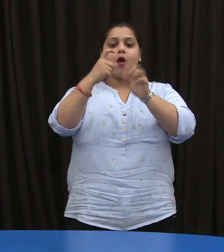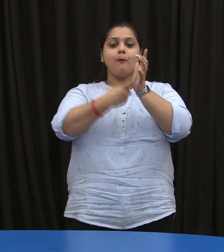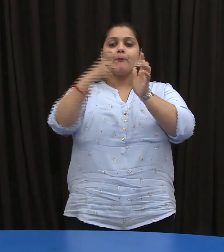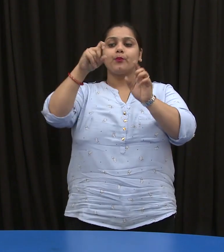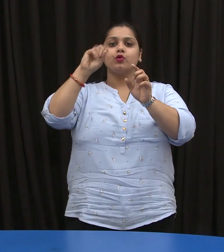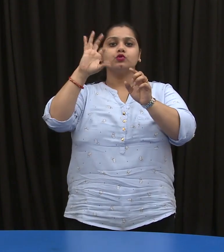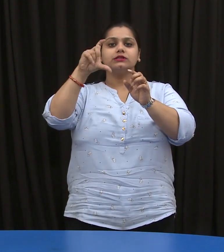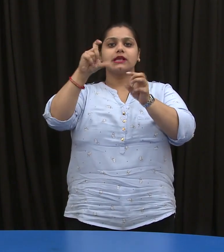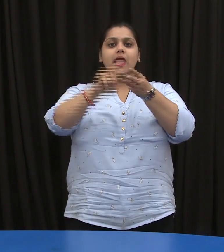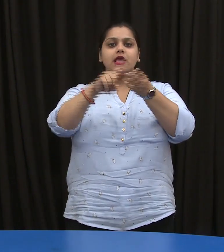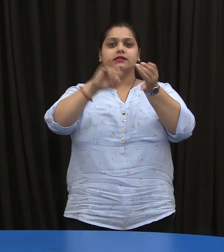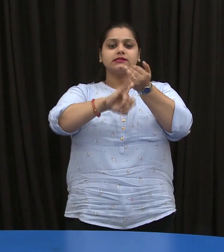memory,